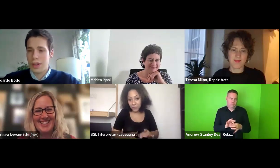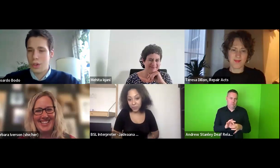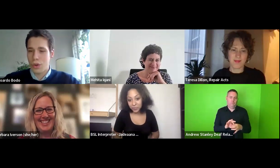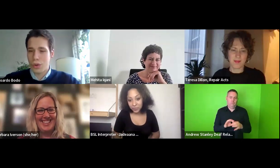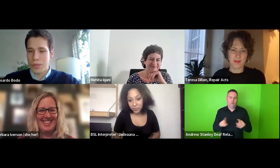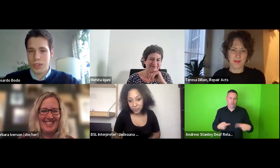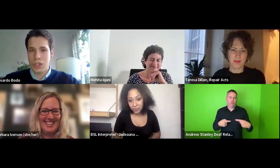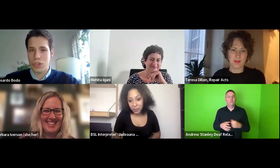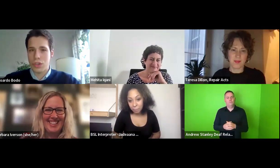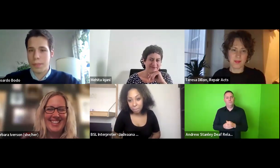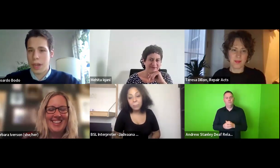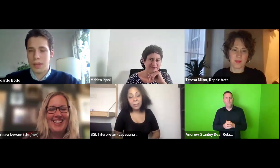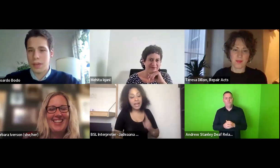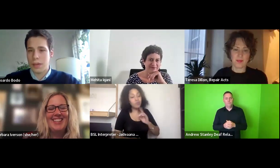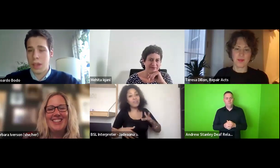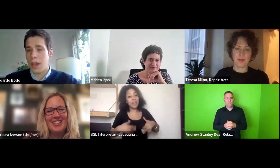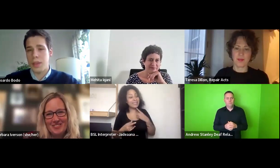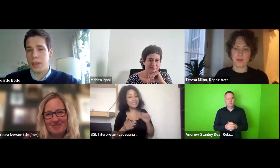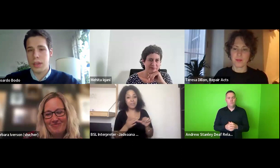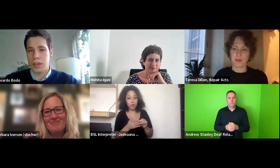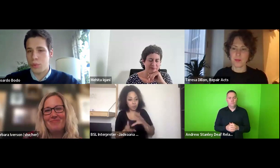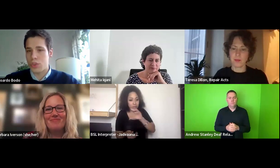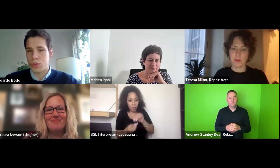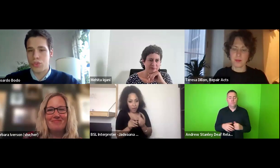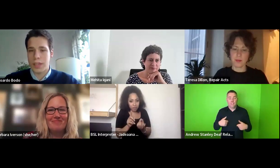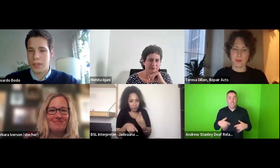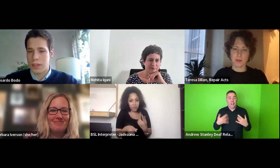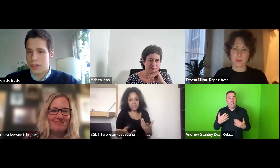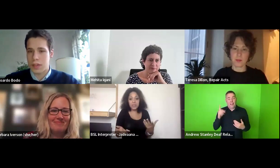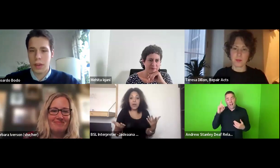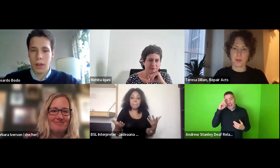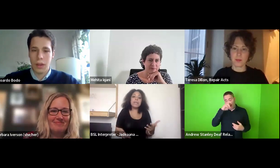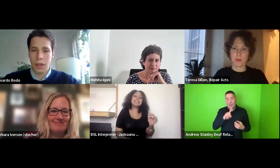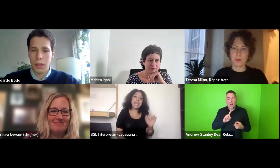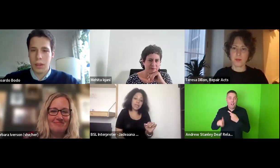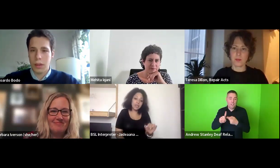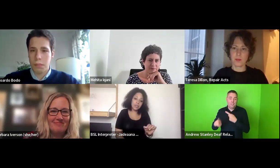requires longer conversations. But yeah, and I think that resource justice is